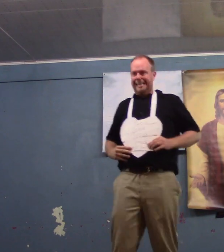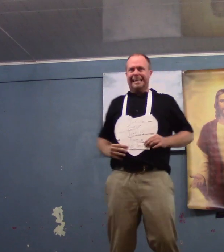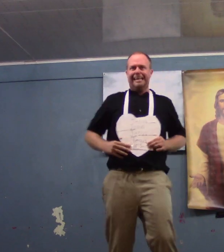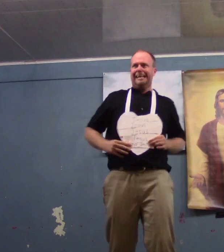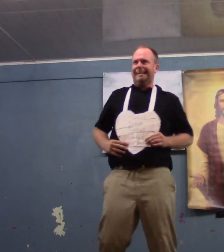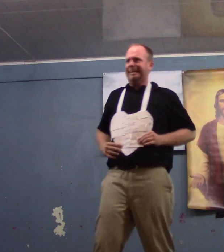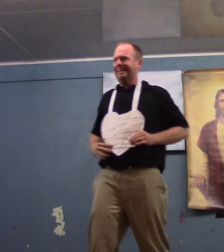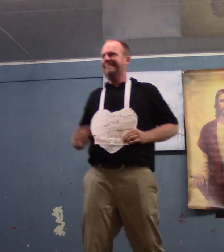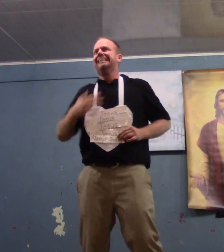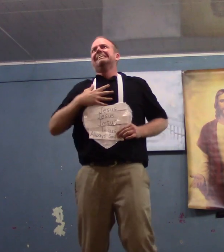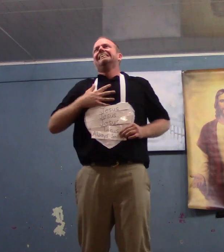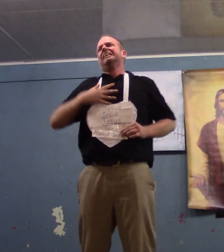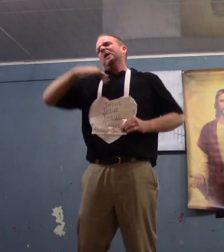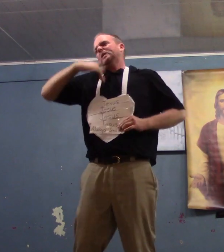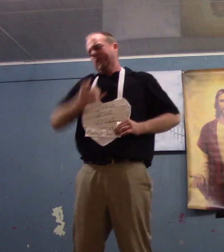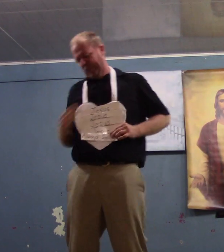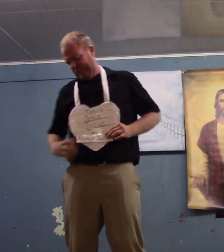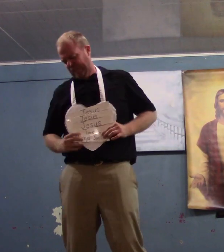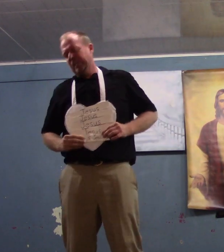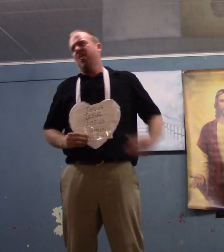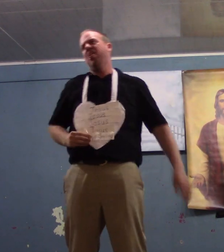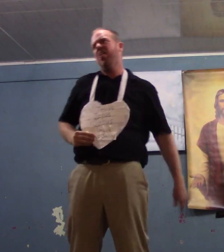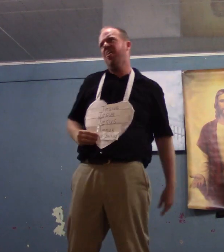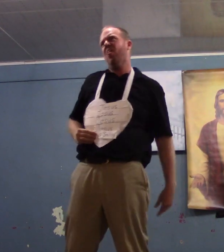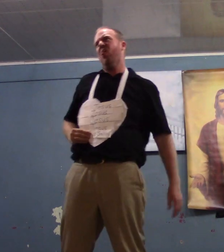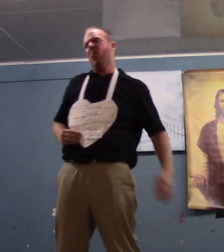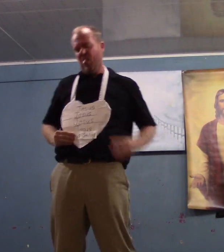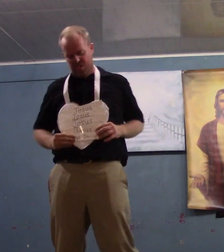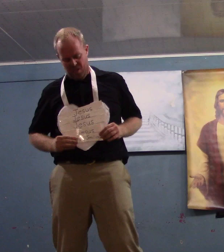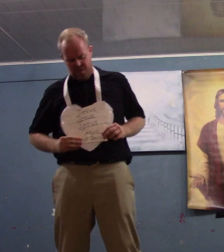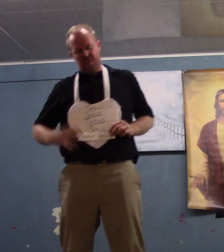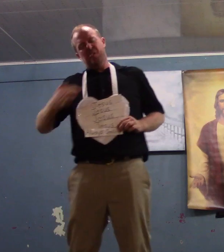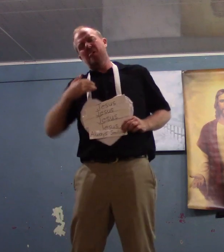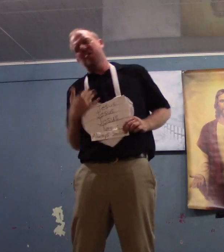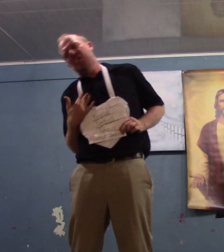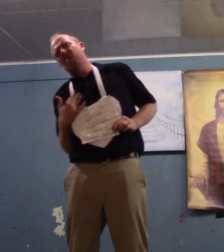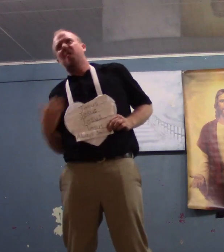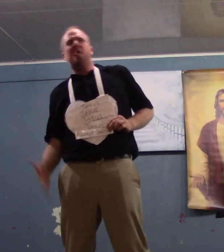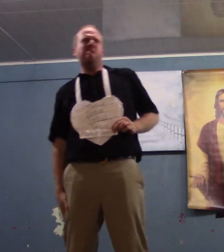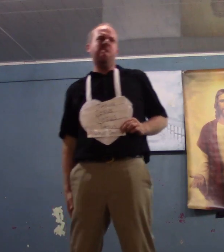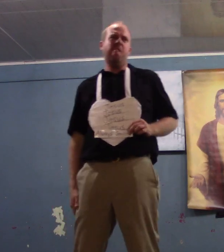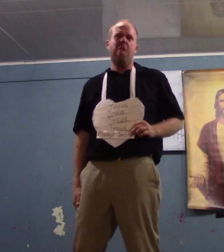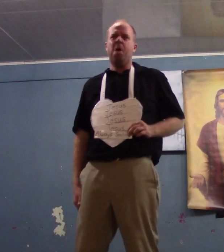If you think that you're just going to try to smile, you're going to get tired.